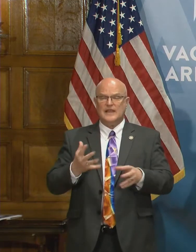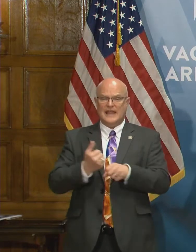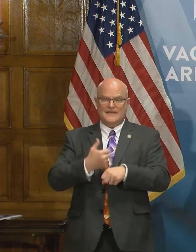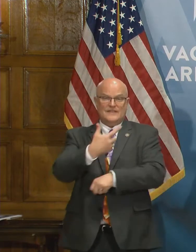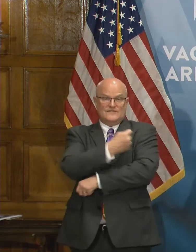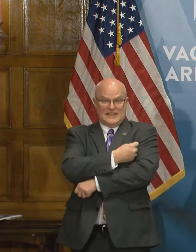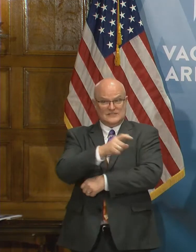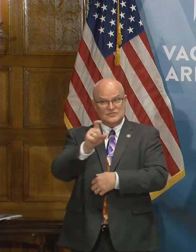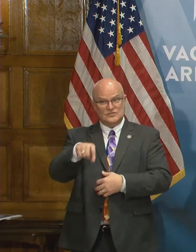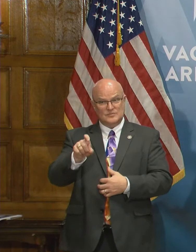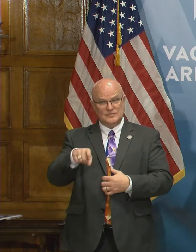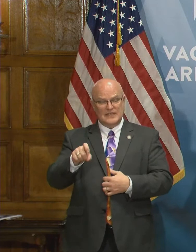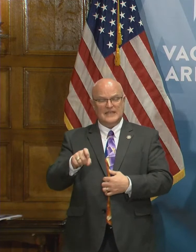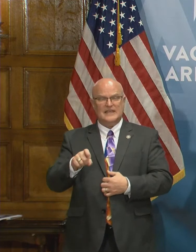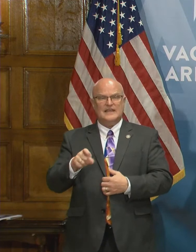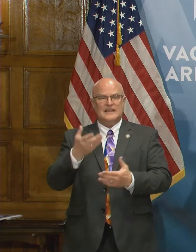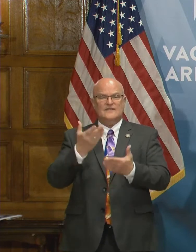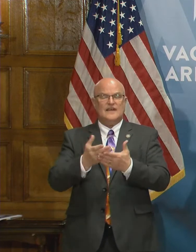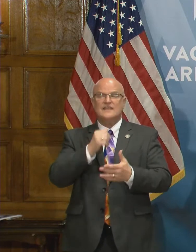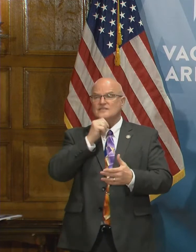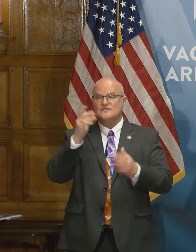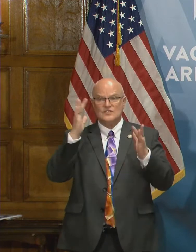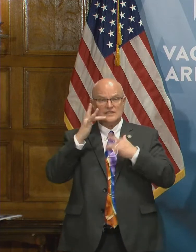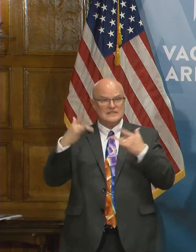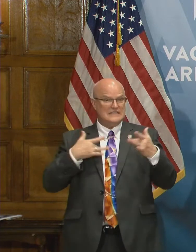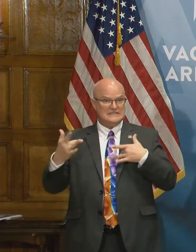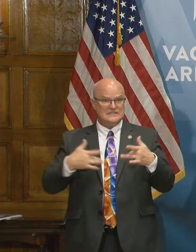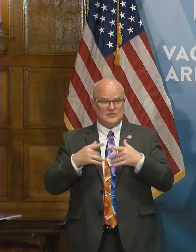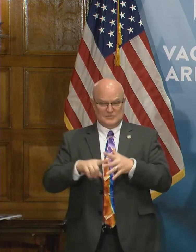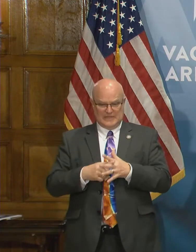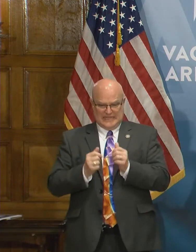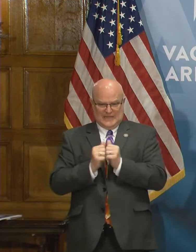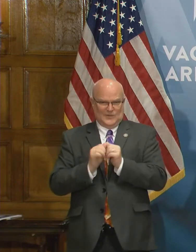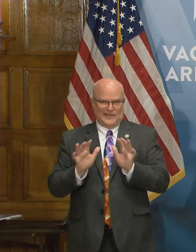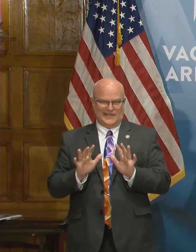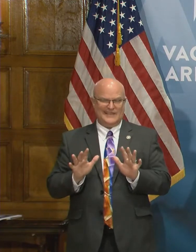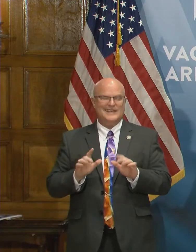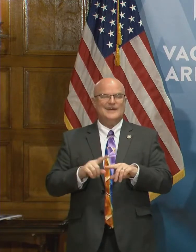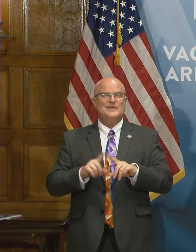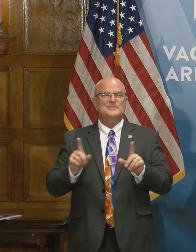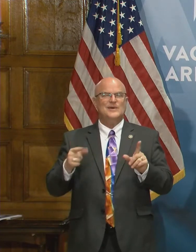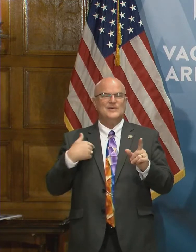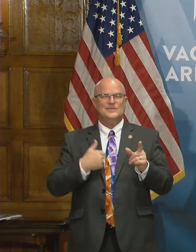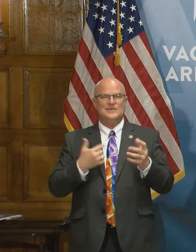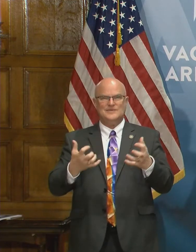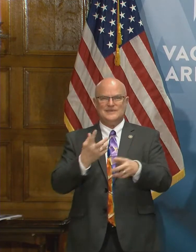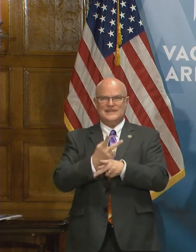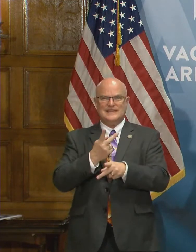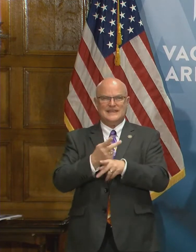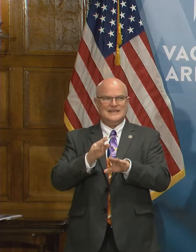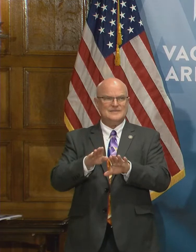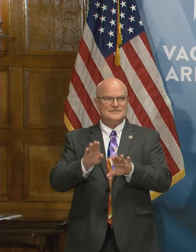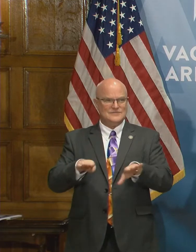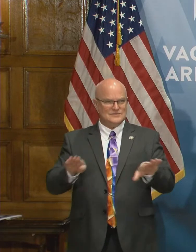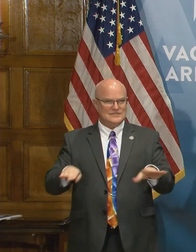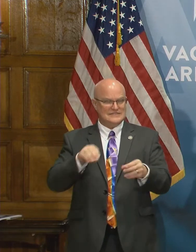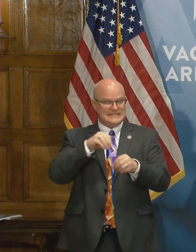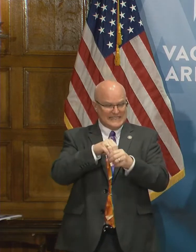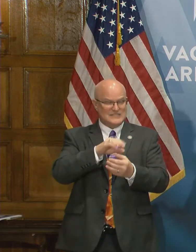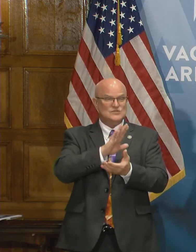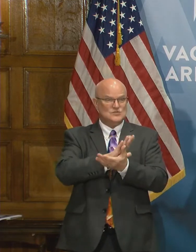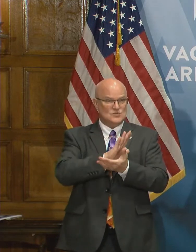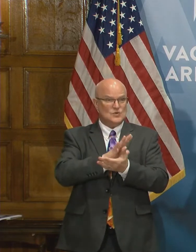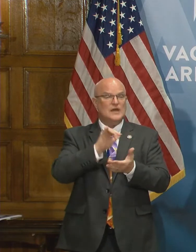a vaccine, the fact that you don't have to worry about that to begin with, but we want to keep kids in school, and that's